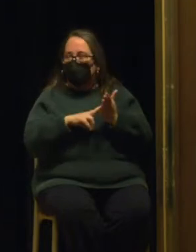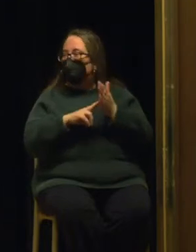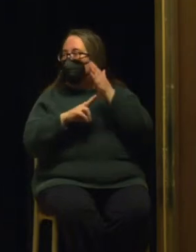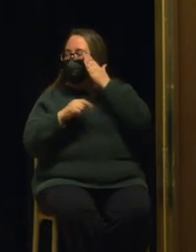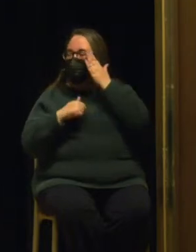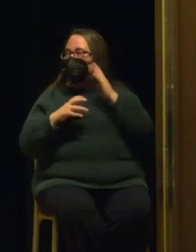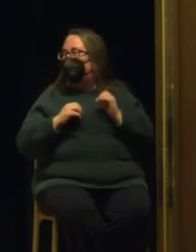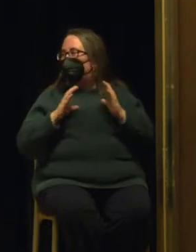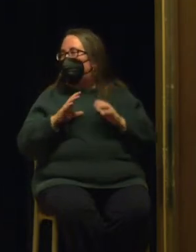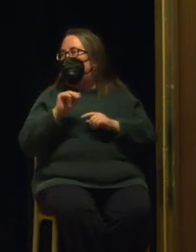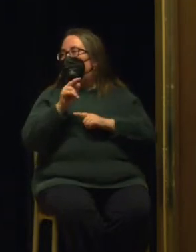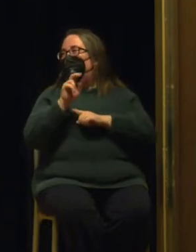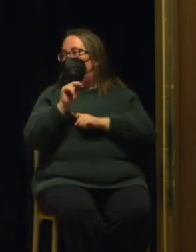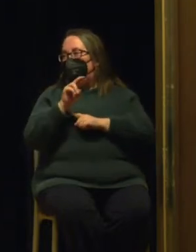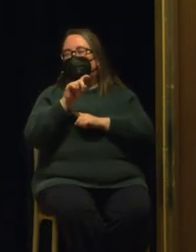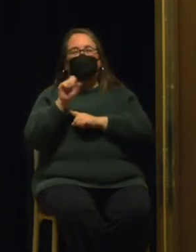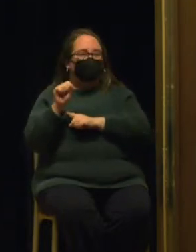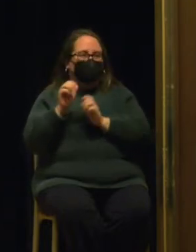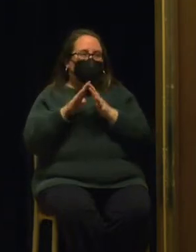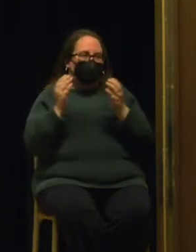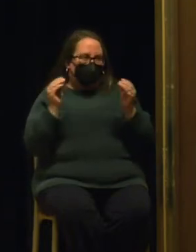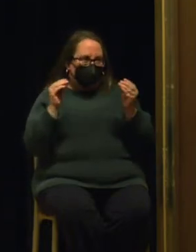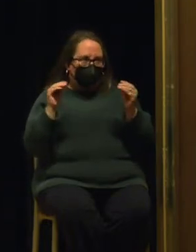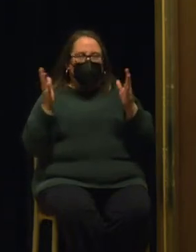I'm the owner of Urban Reads Bookstore. Woo!